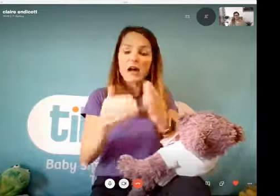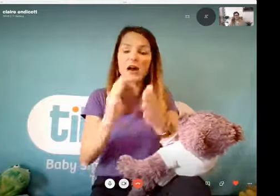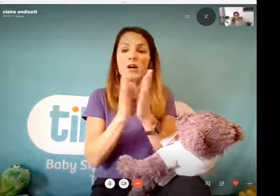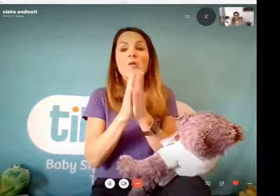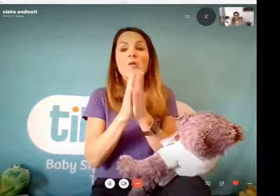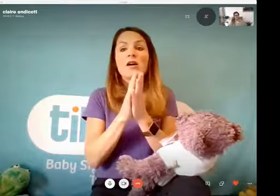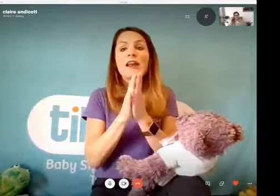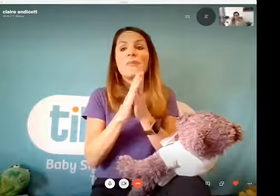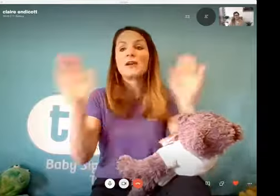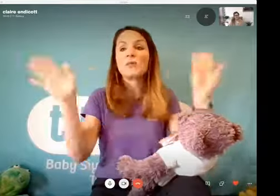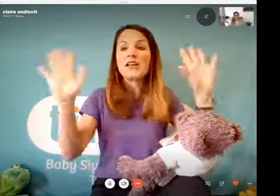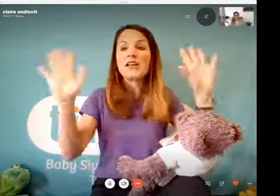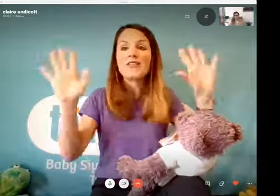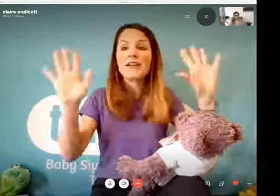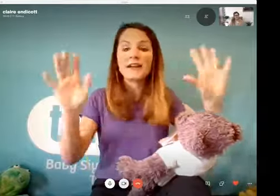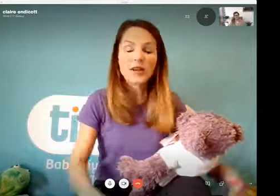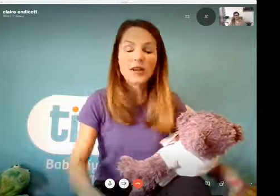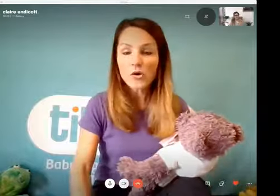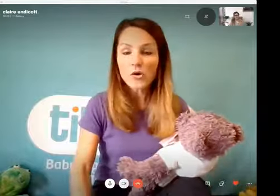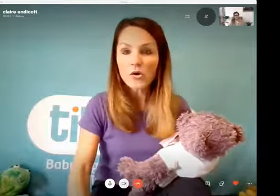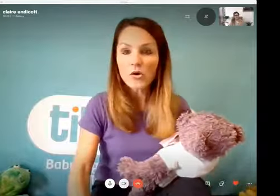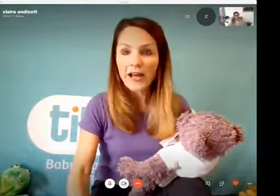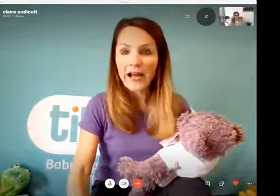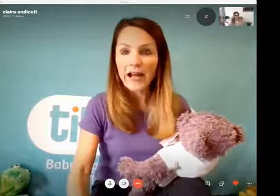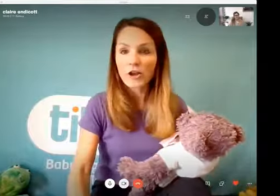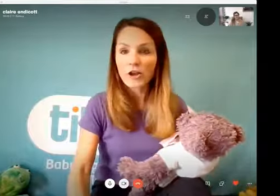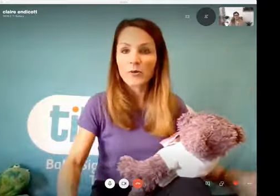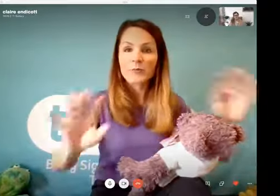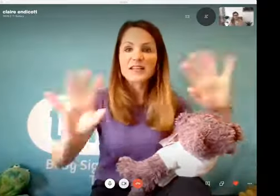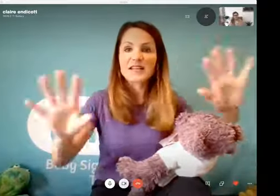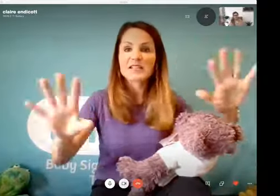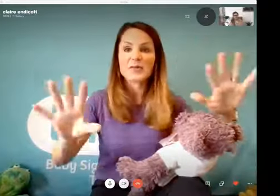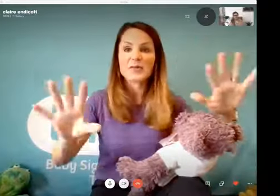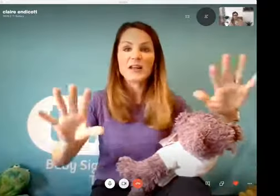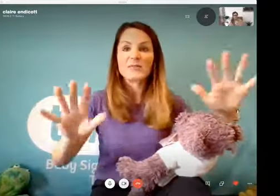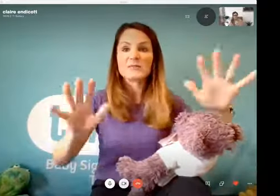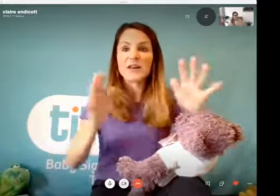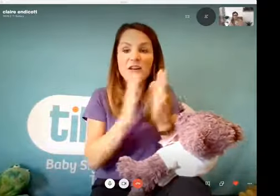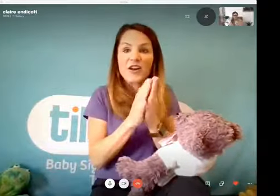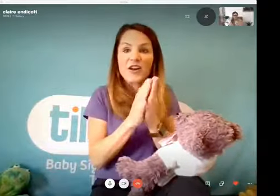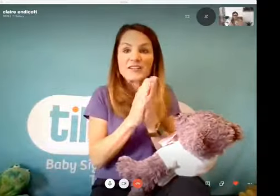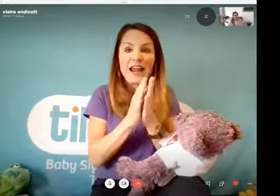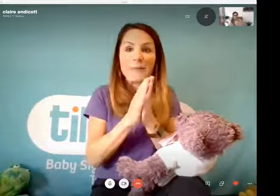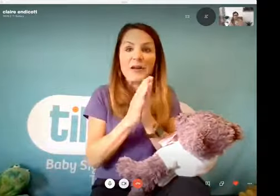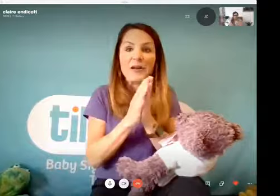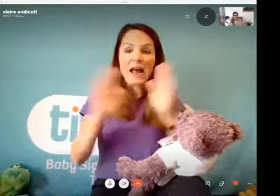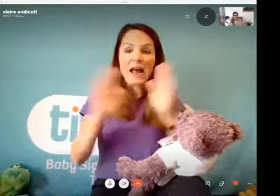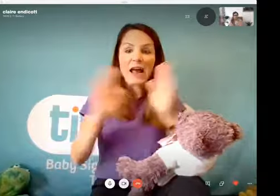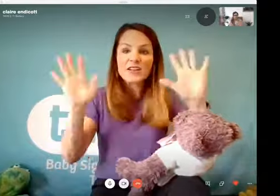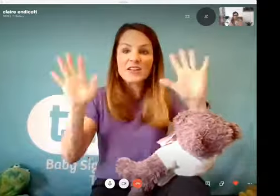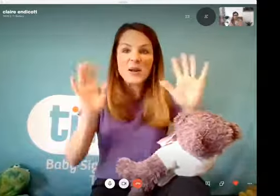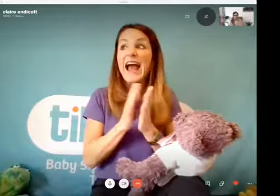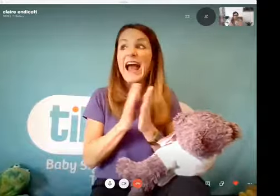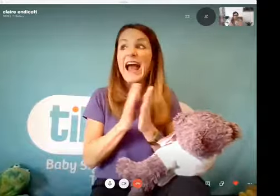are clapping and waving. We all at home are obsessed with our babies by their first clap and their first wave. They